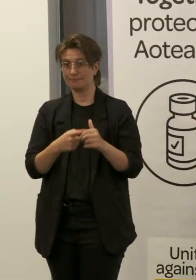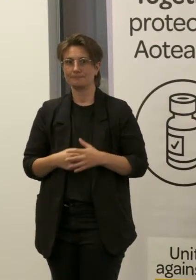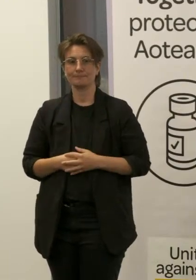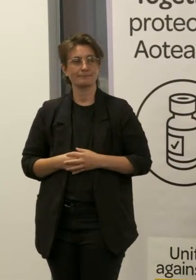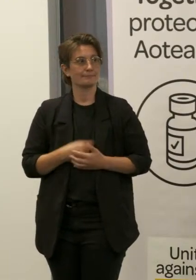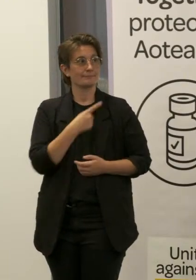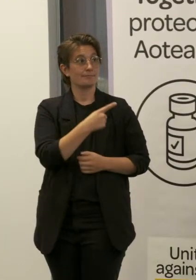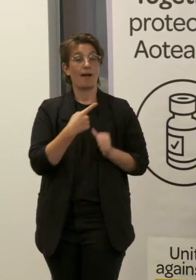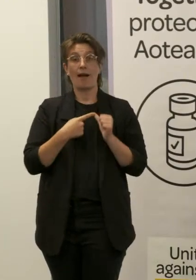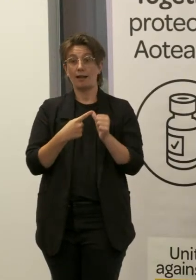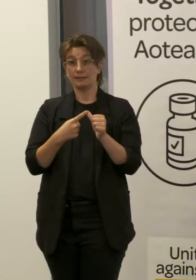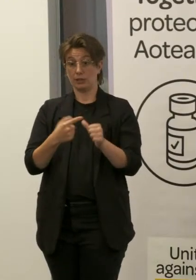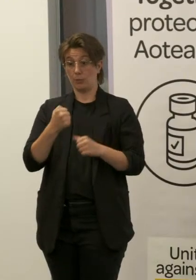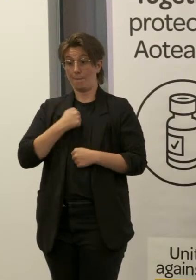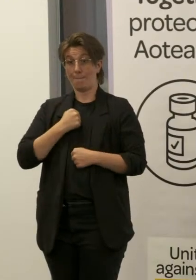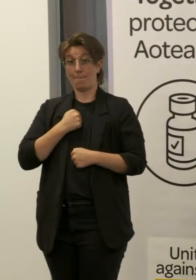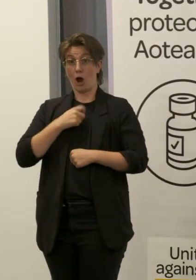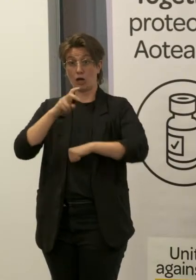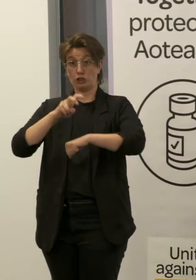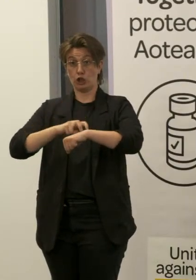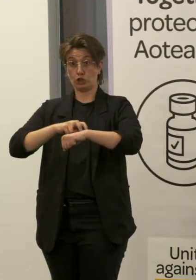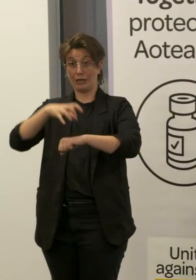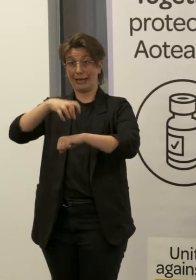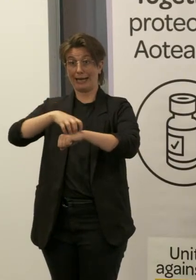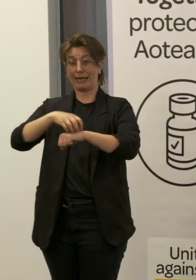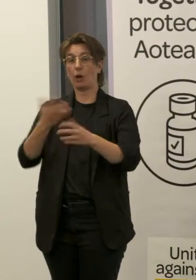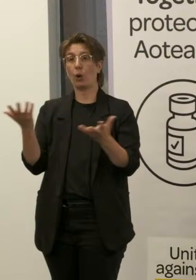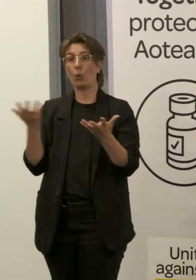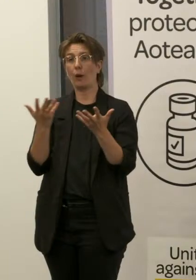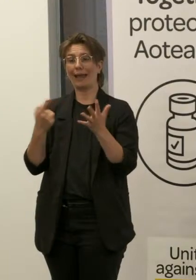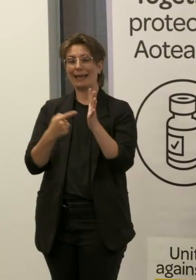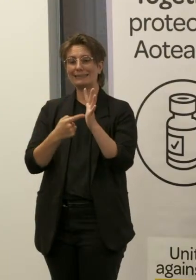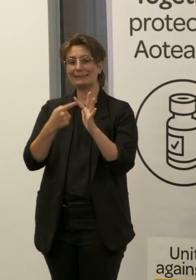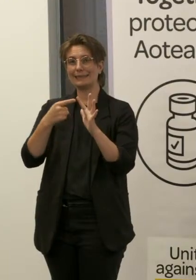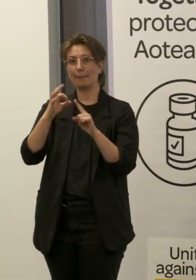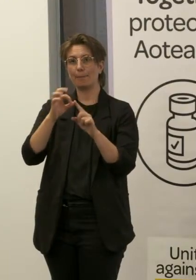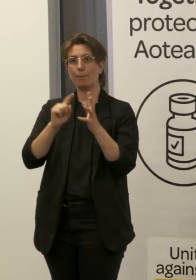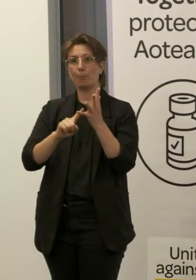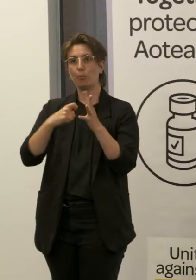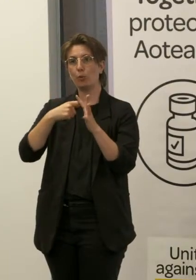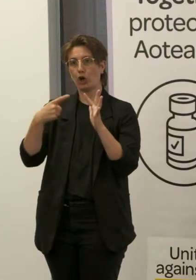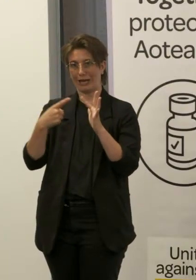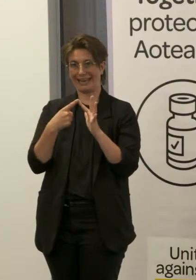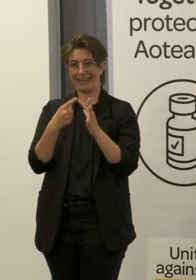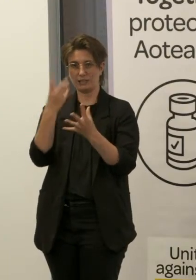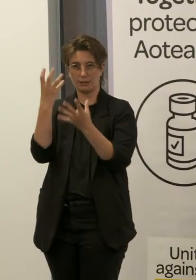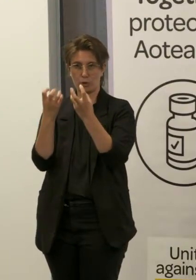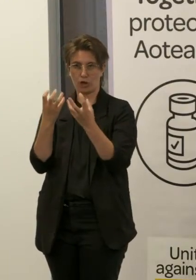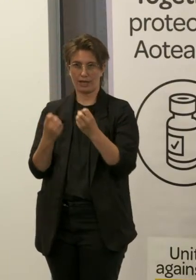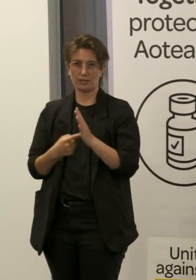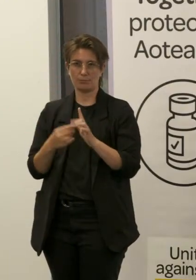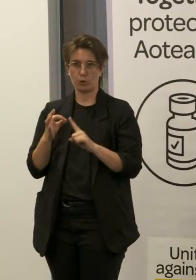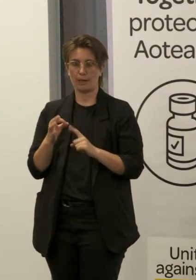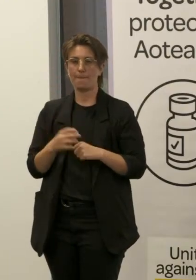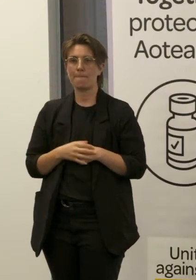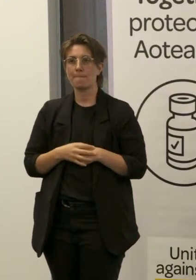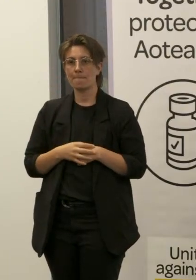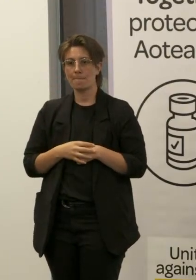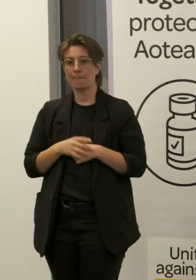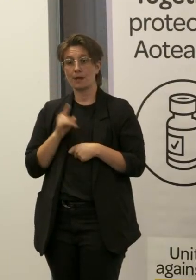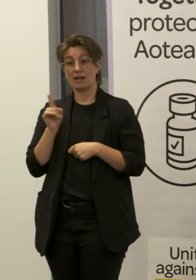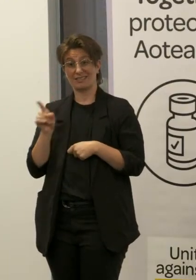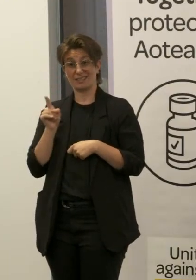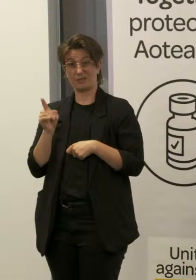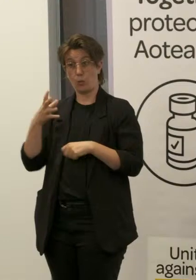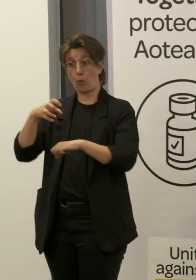My own general practice where I work is based in Te Puke, and that's with an organisation called Potiri Trust. And I guess I can speak